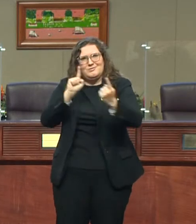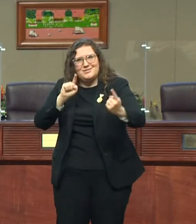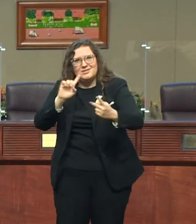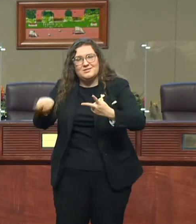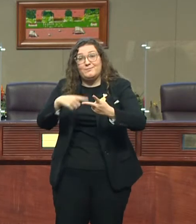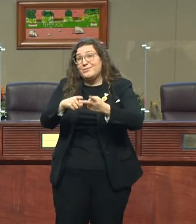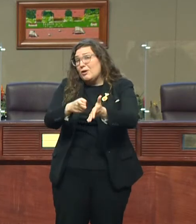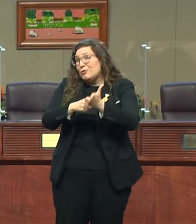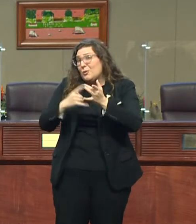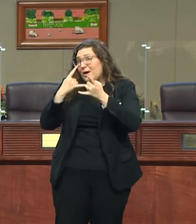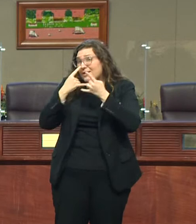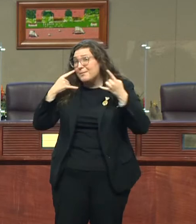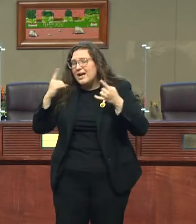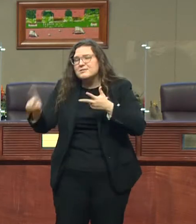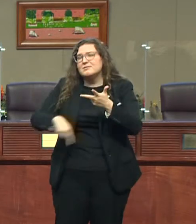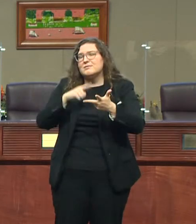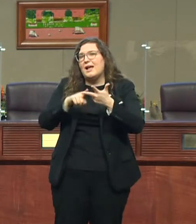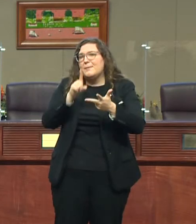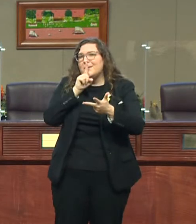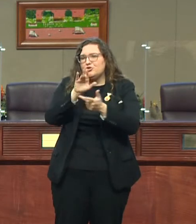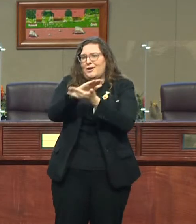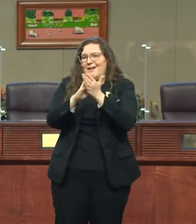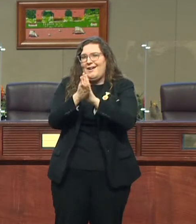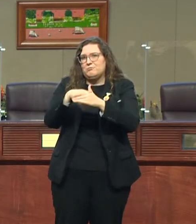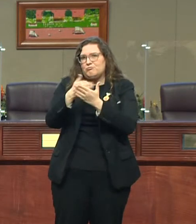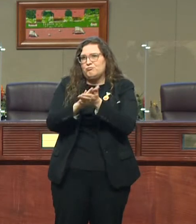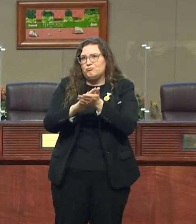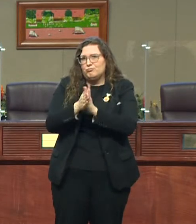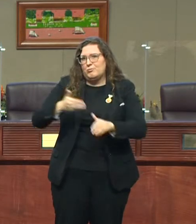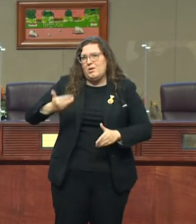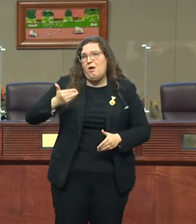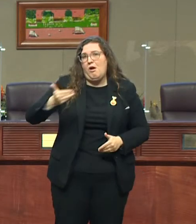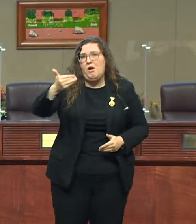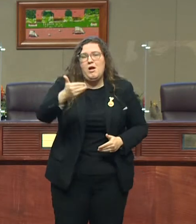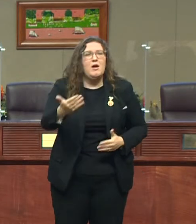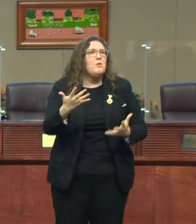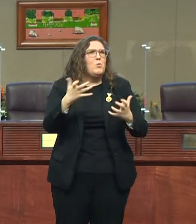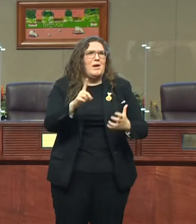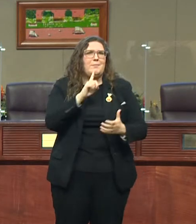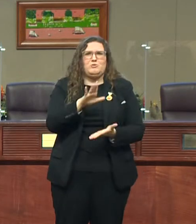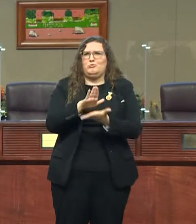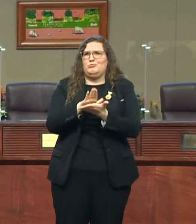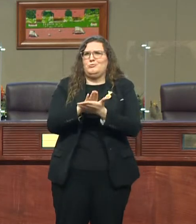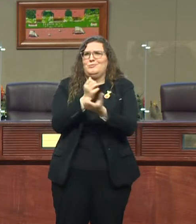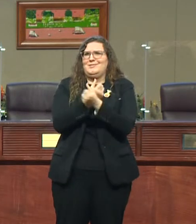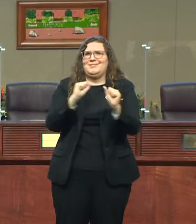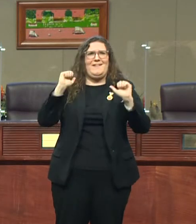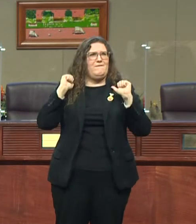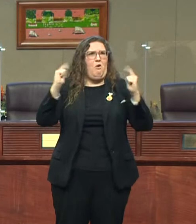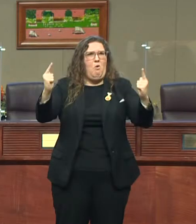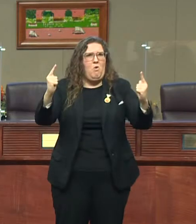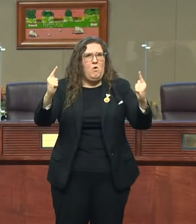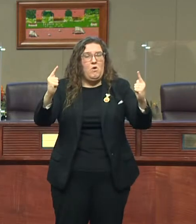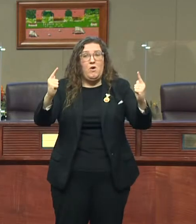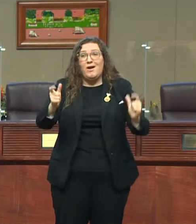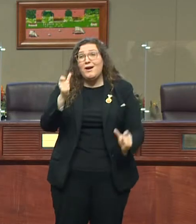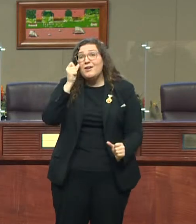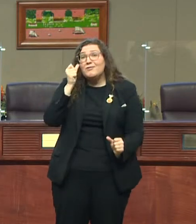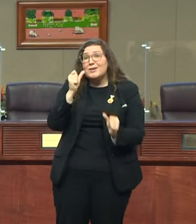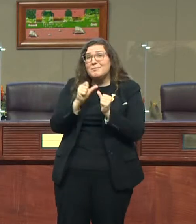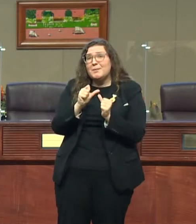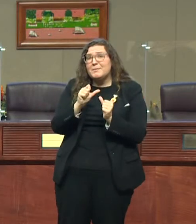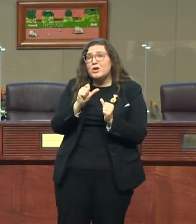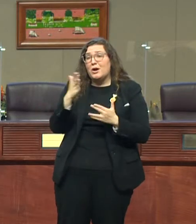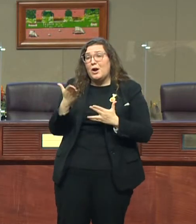frequently washing or sanitizing hands to help keep our schools safe. Remember, periodic